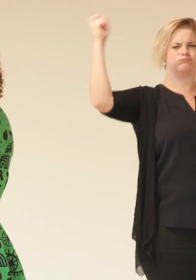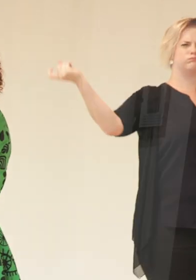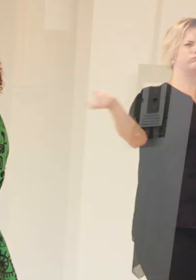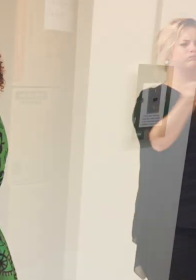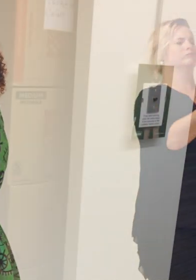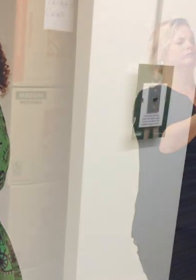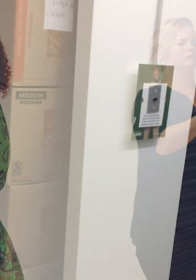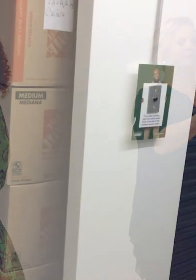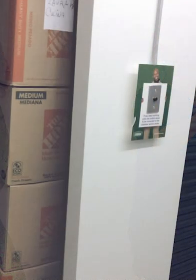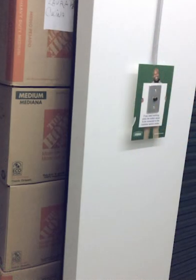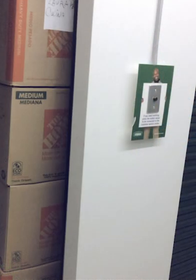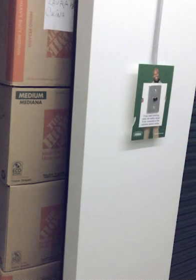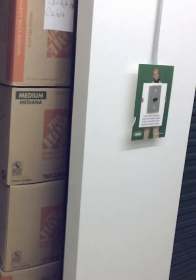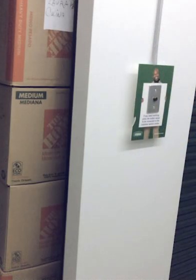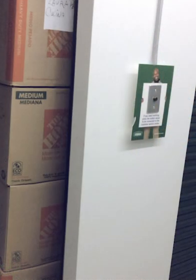So